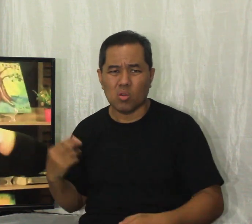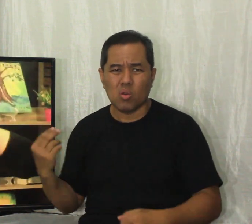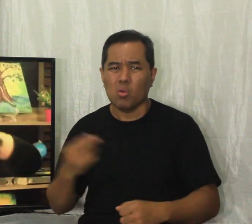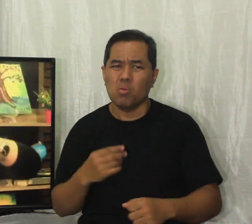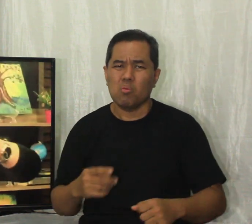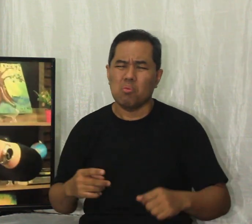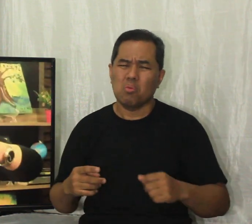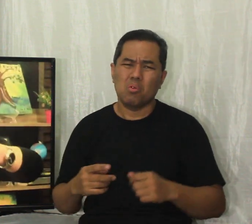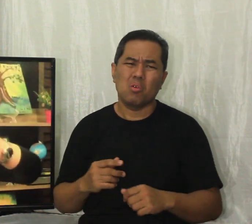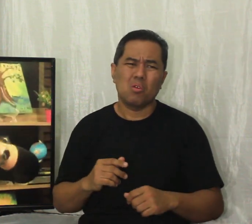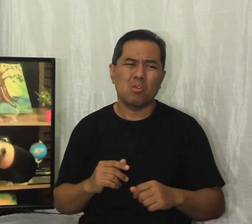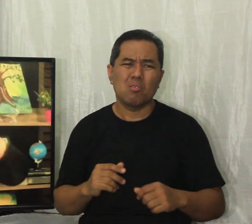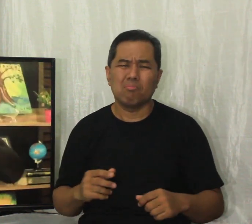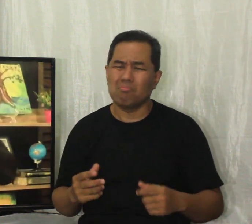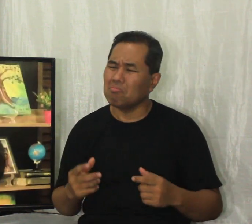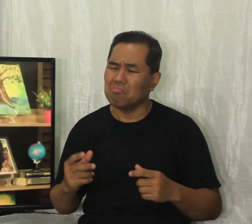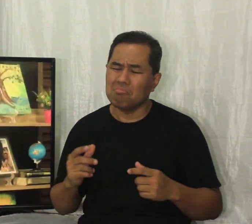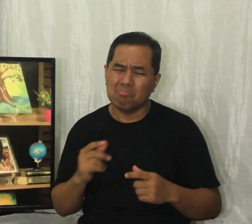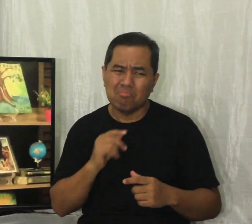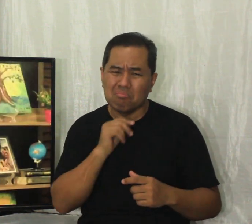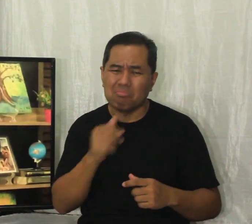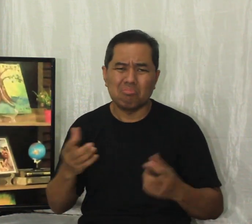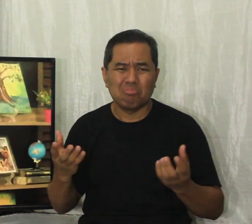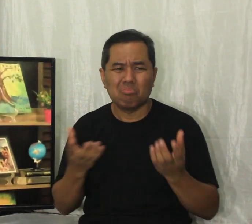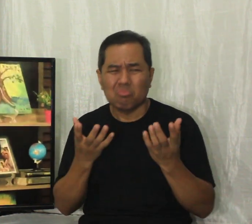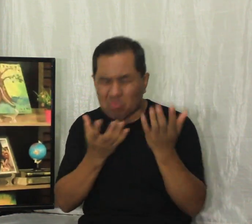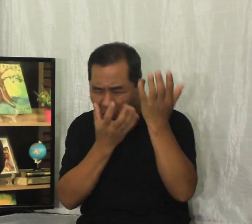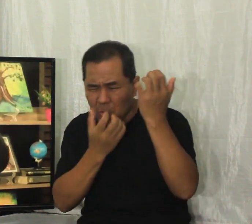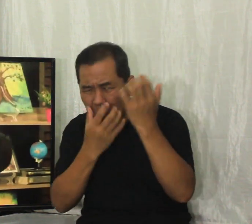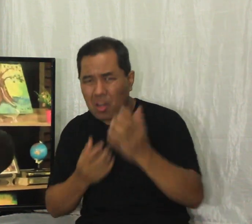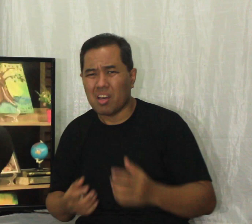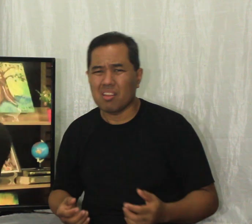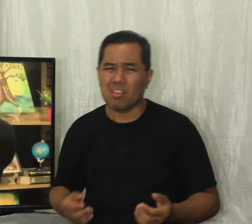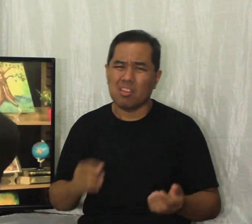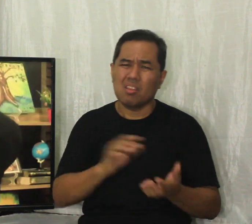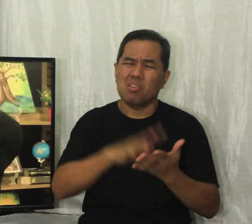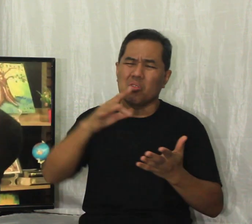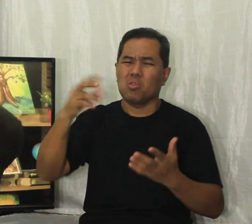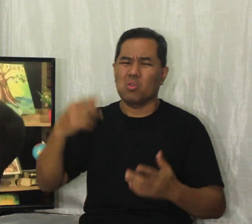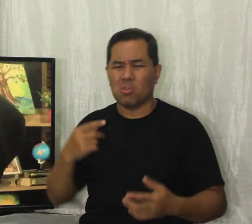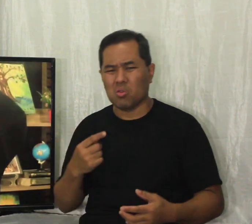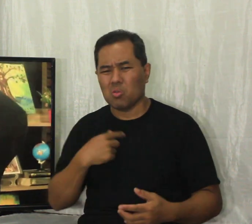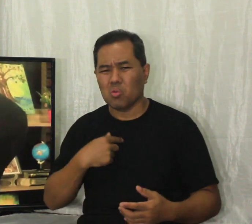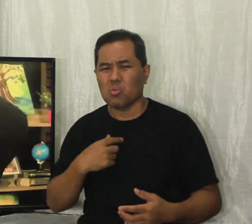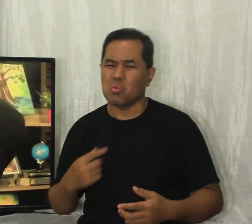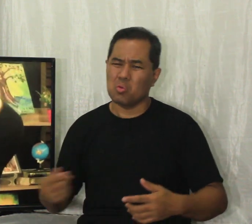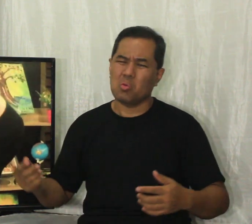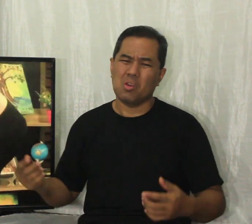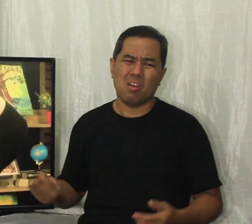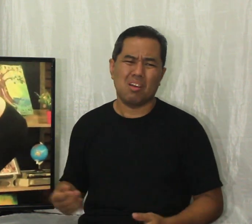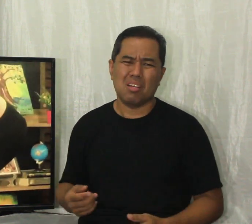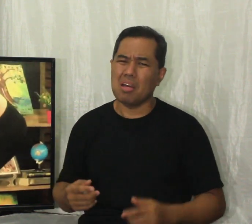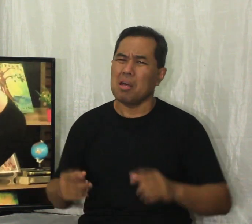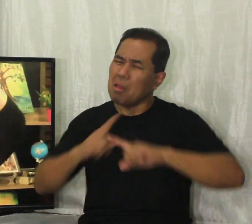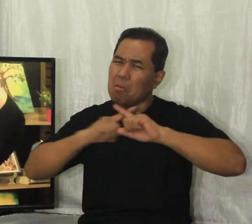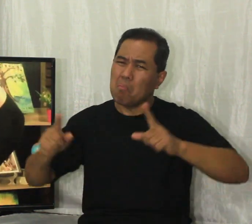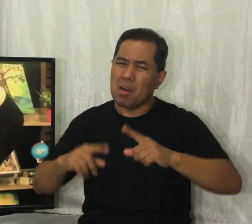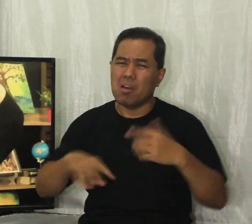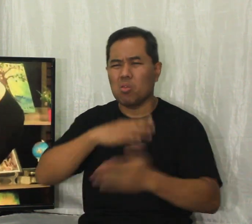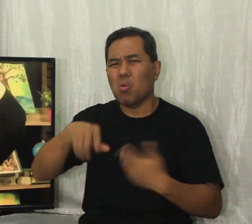ourselves, but all the glory, every single bit of glory, belongs to you and you